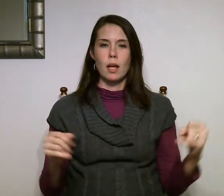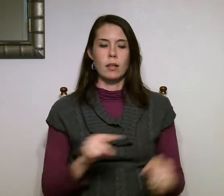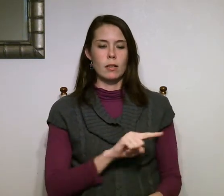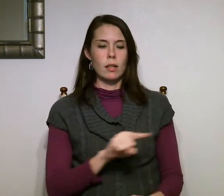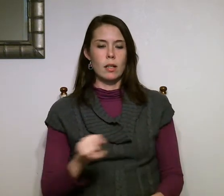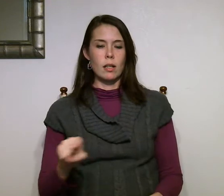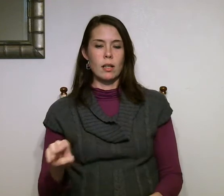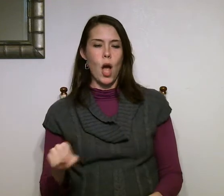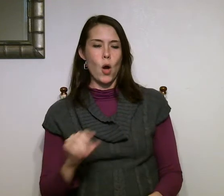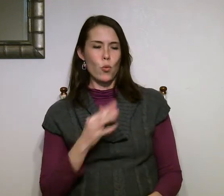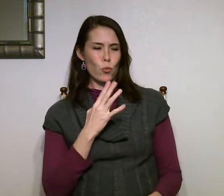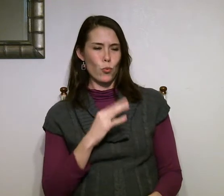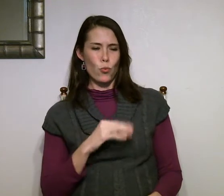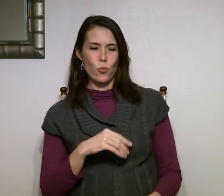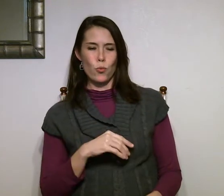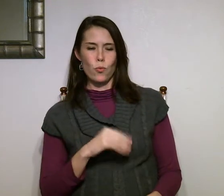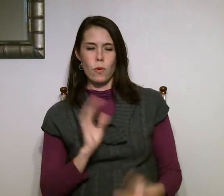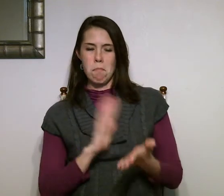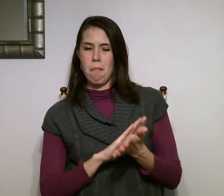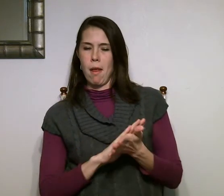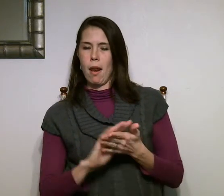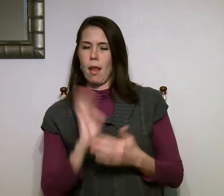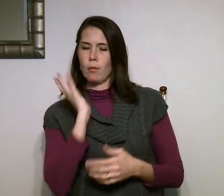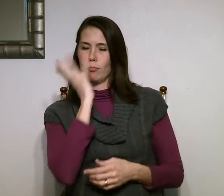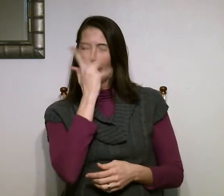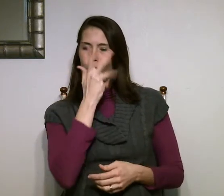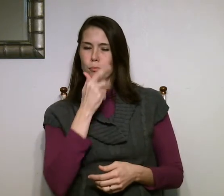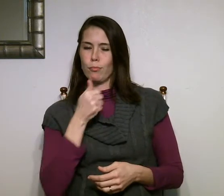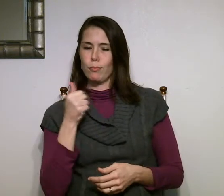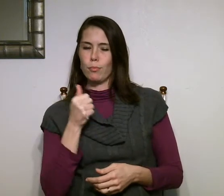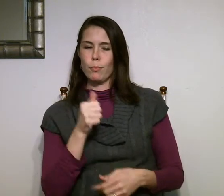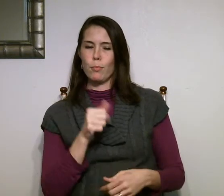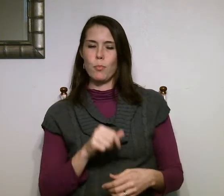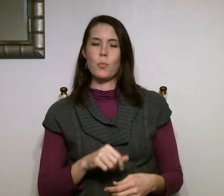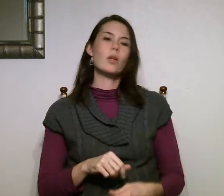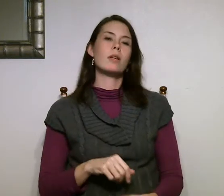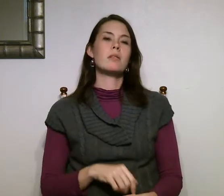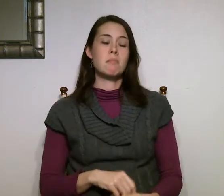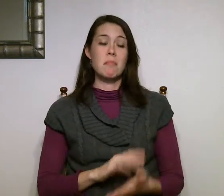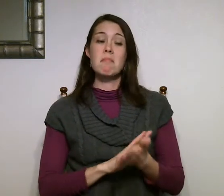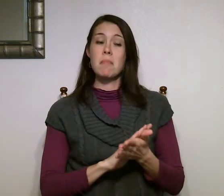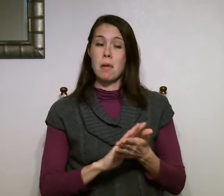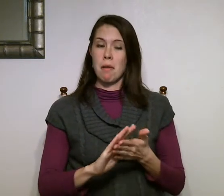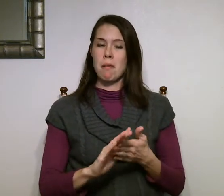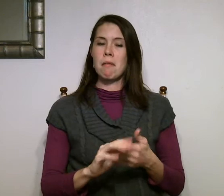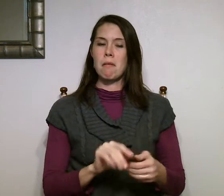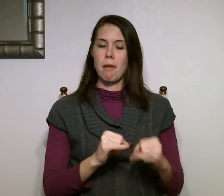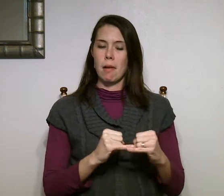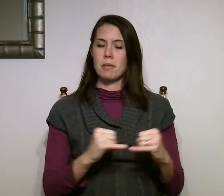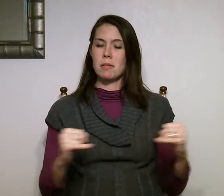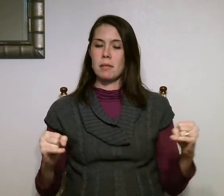Oh, yeah, look at that. Okay, so that's a nice line. I feel bad to erase it later